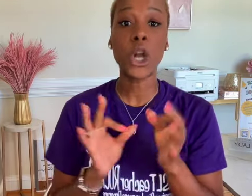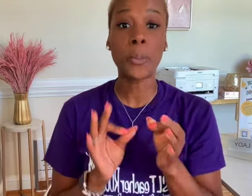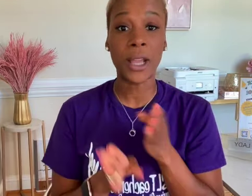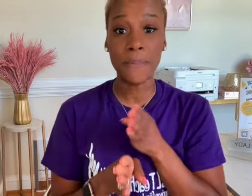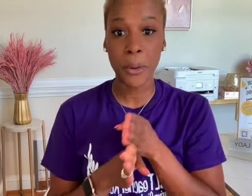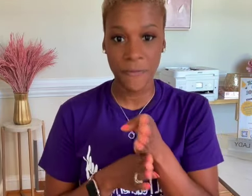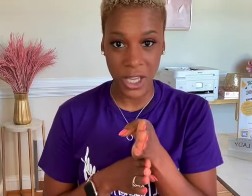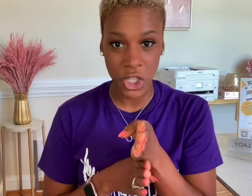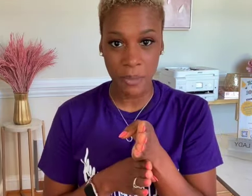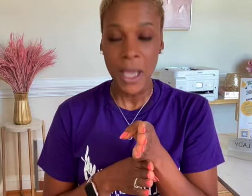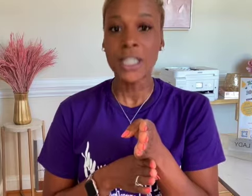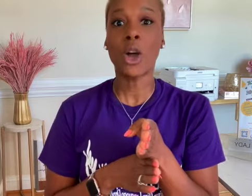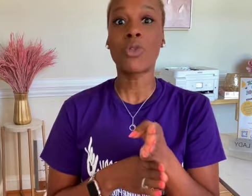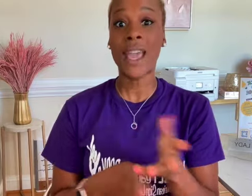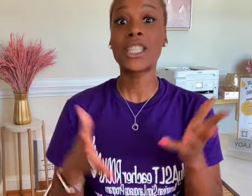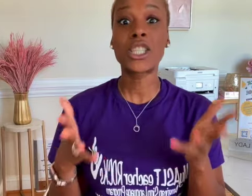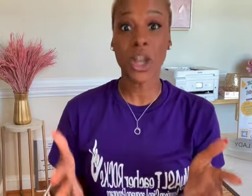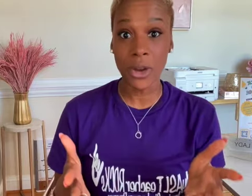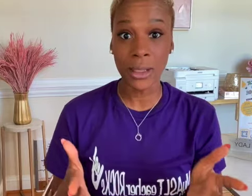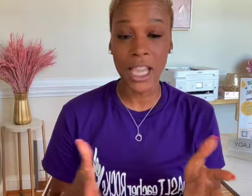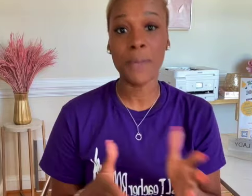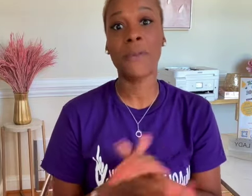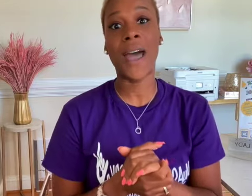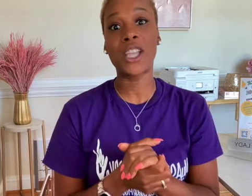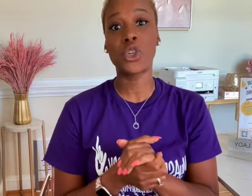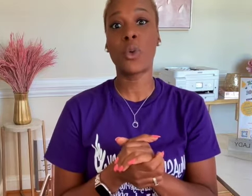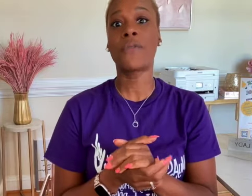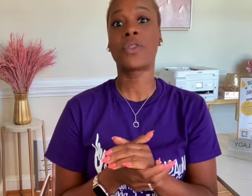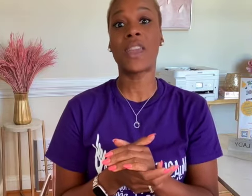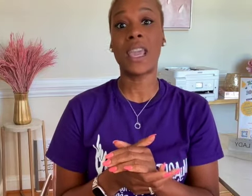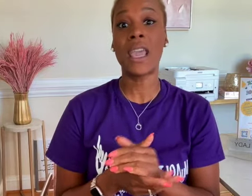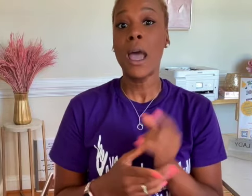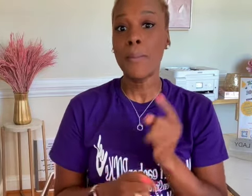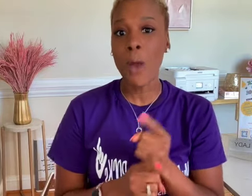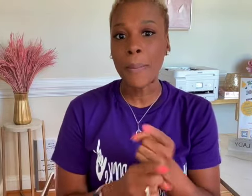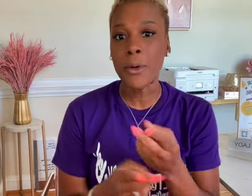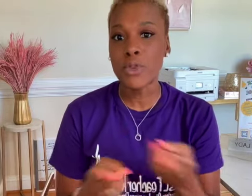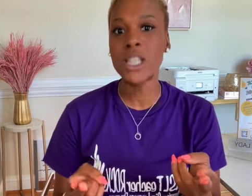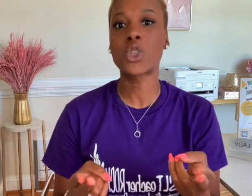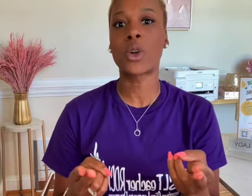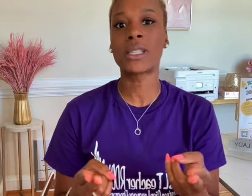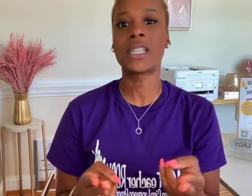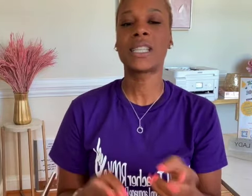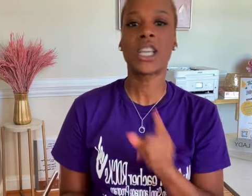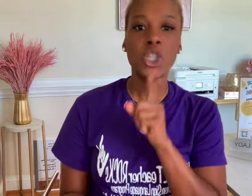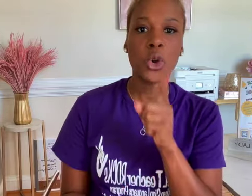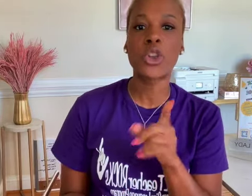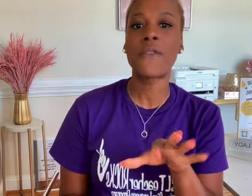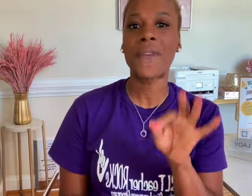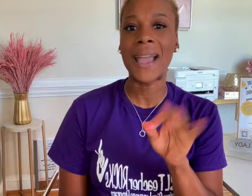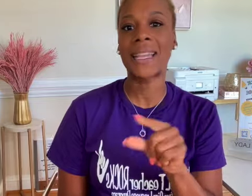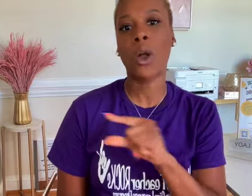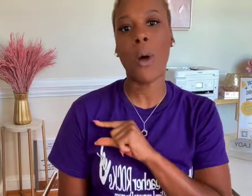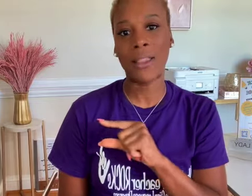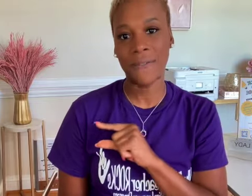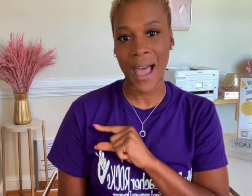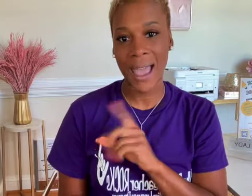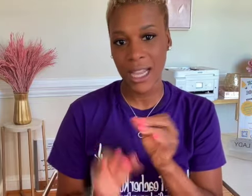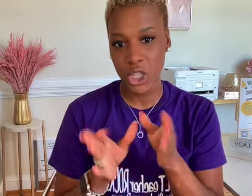interpreting profession. So they certainly can provide you with the proper resources to ensure you're finding a qualified